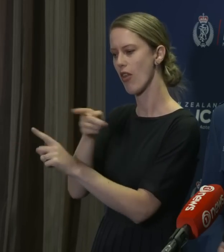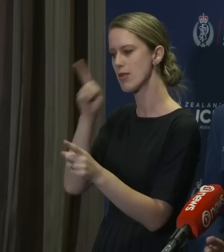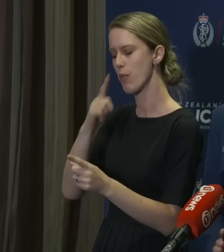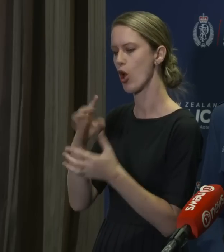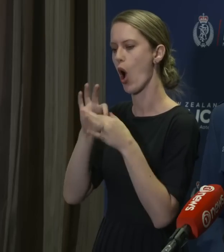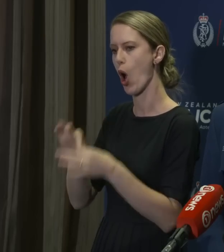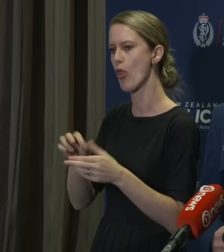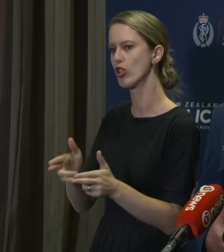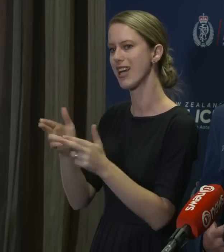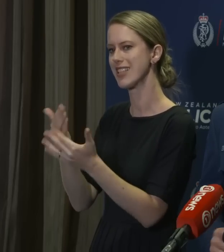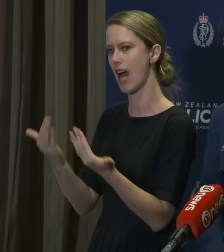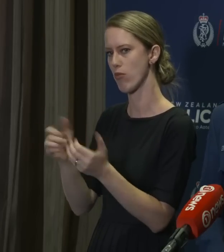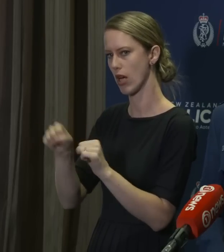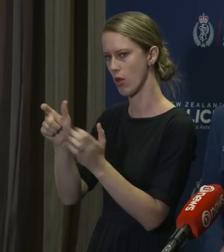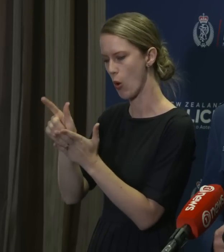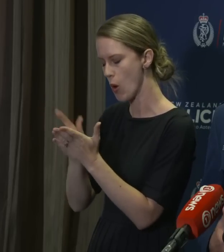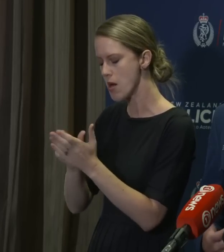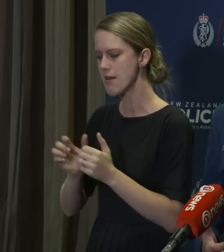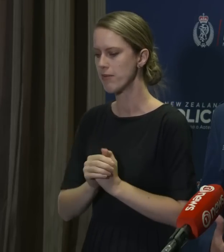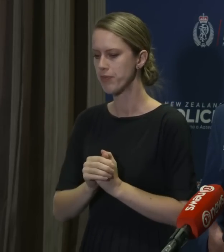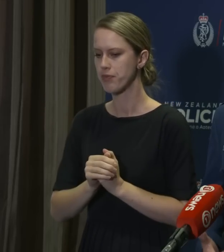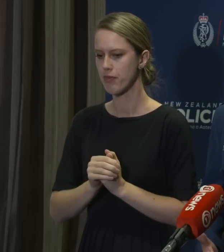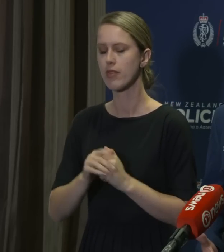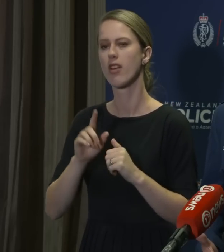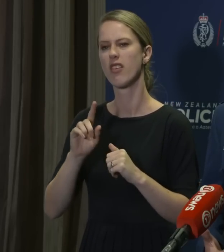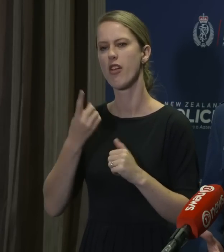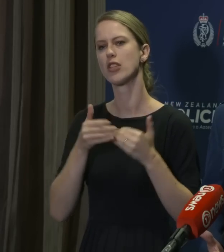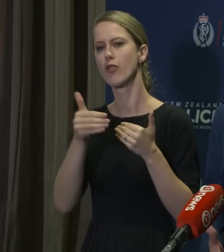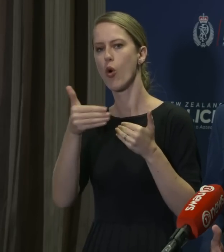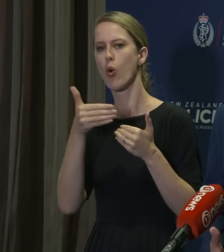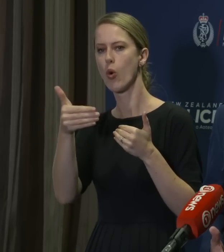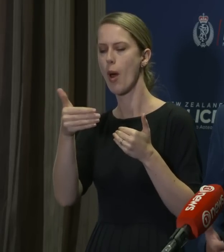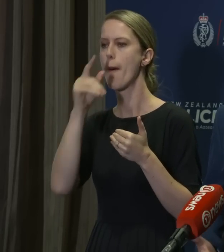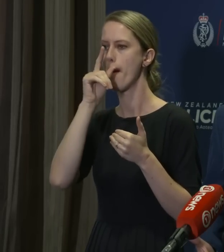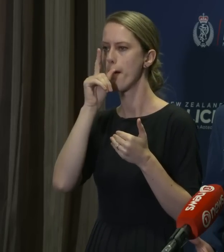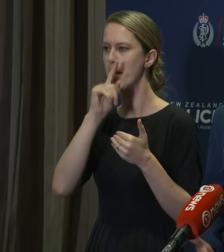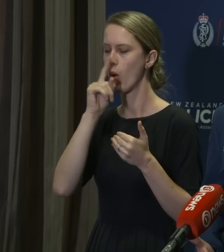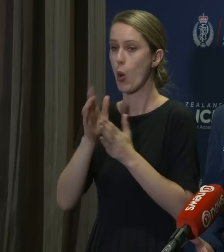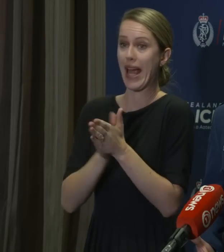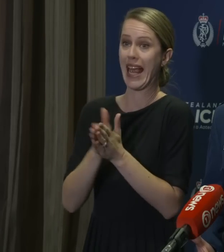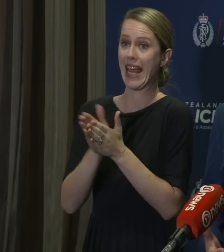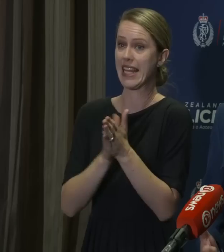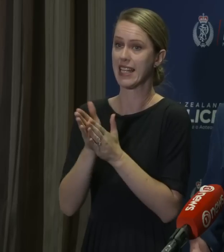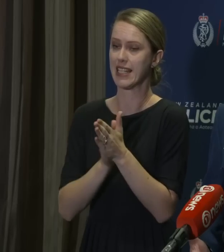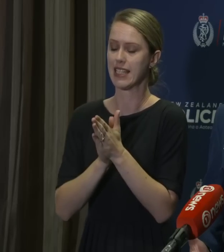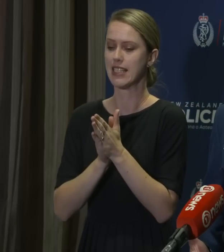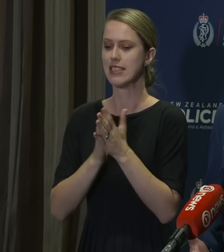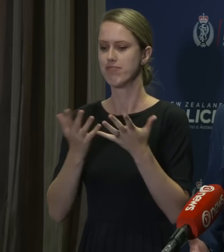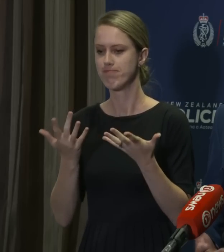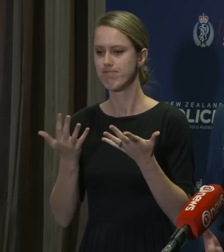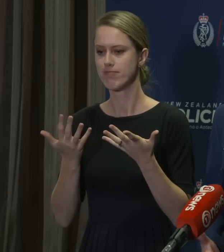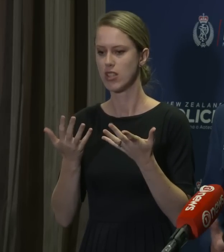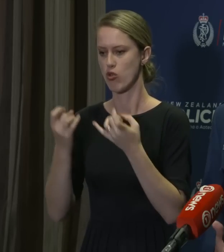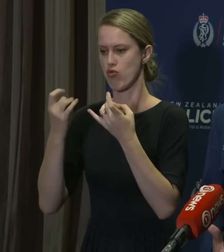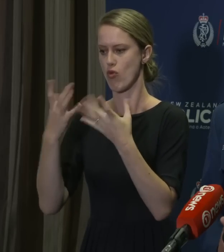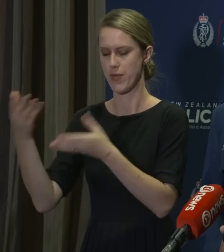the operation. The first part is to set up the ability for people who are really keen to get